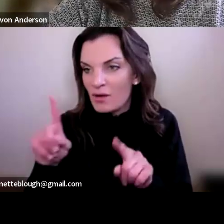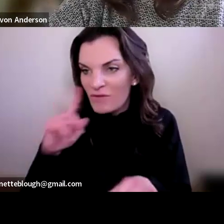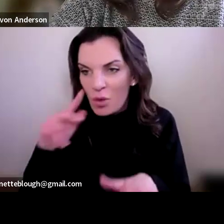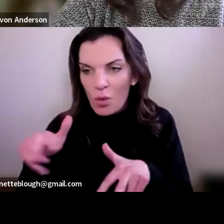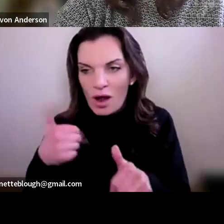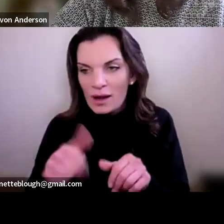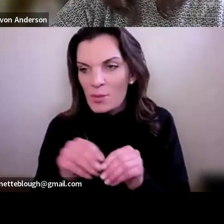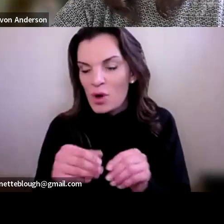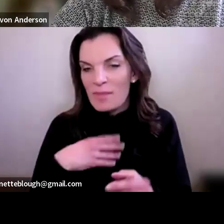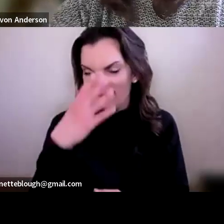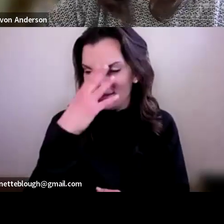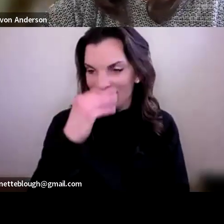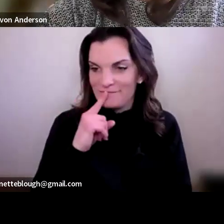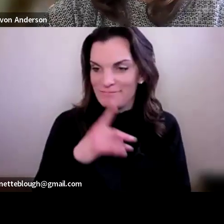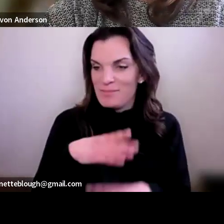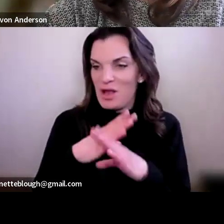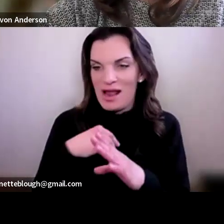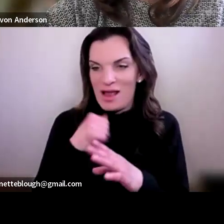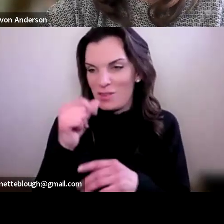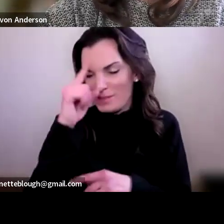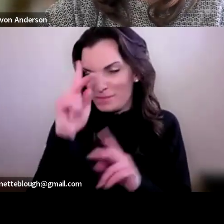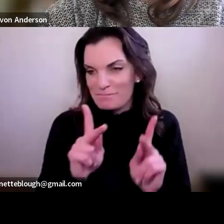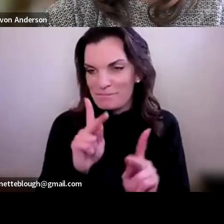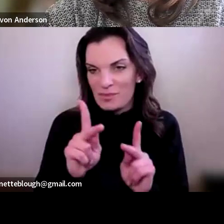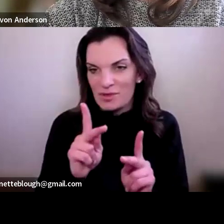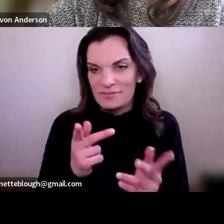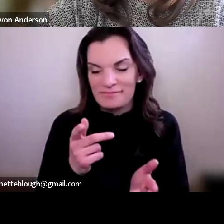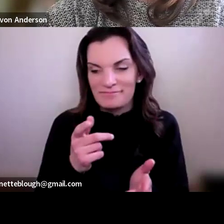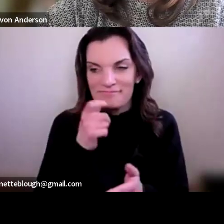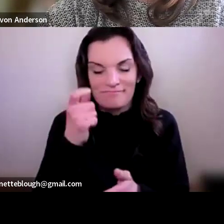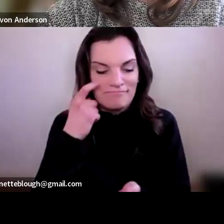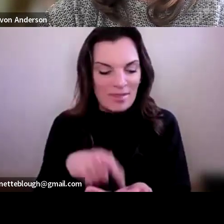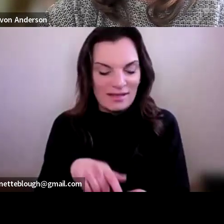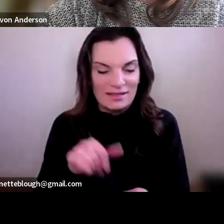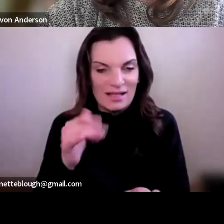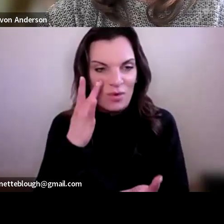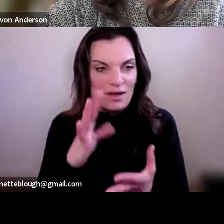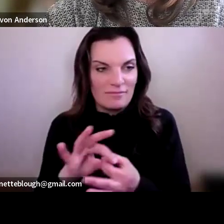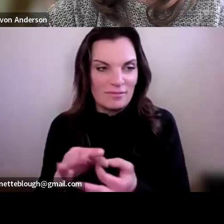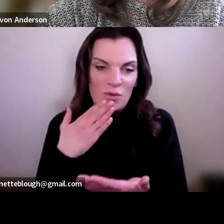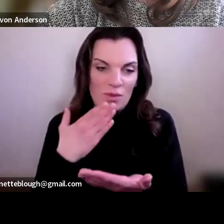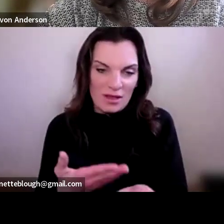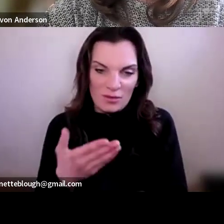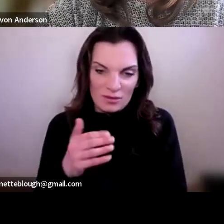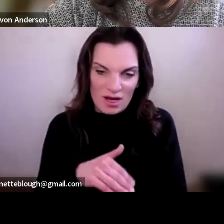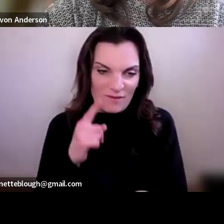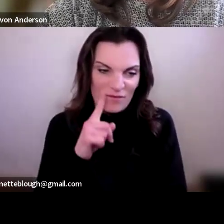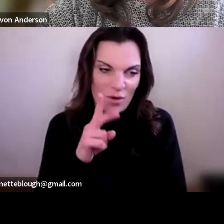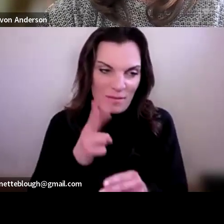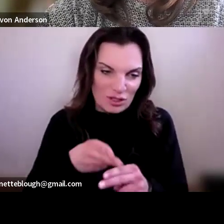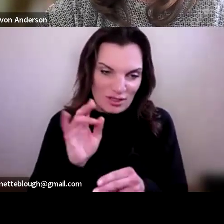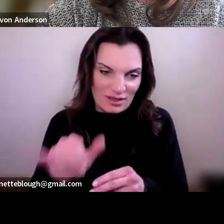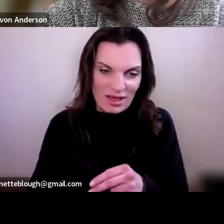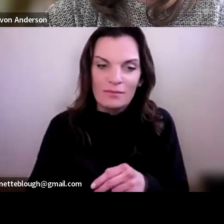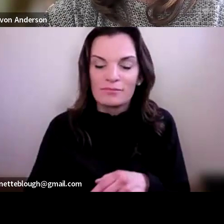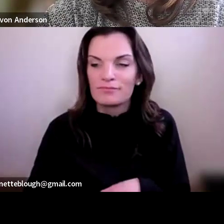impaired. So I don't think people were also, like you said, that they weren't putting together. And thank you, Dr. Gutierrez, for mentioning the